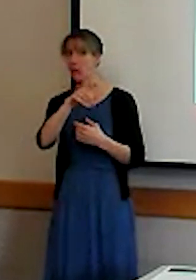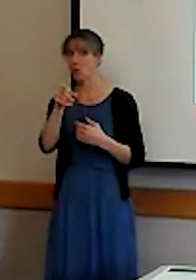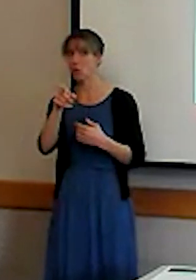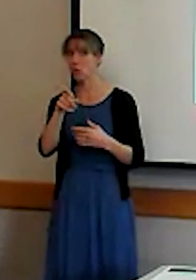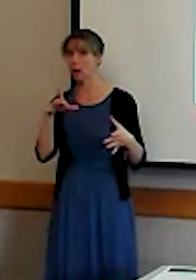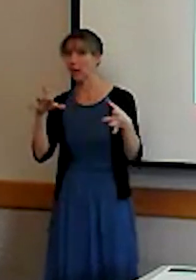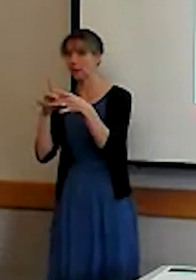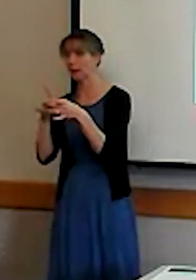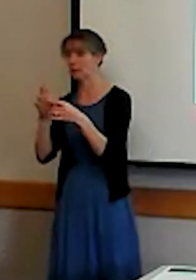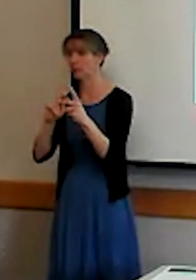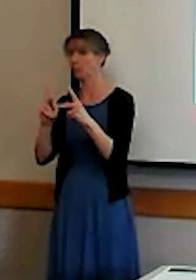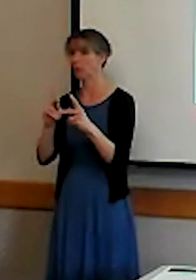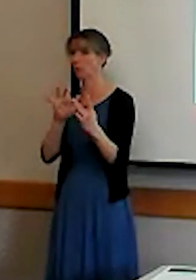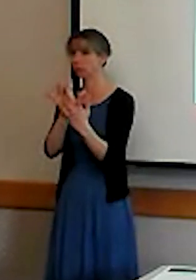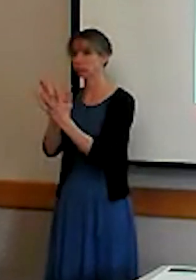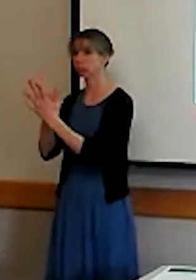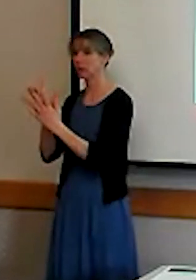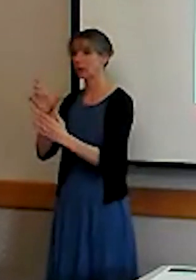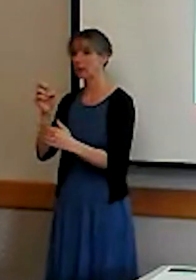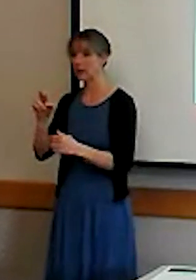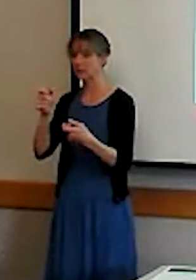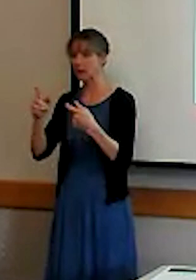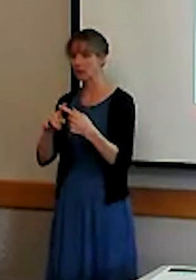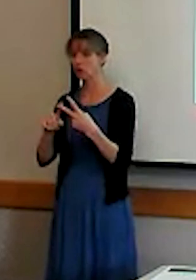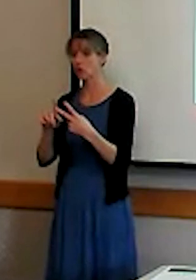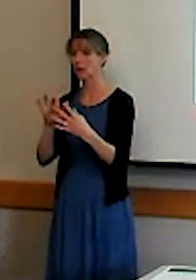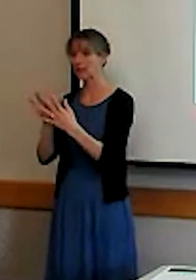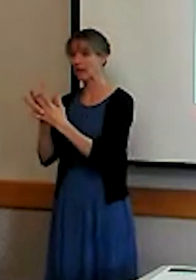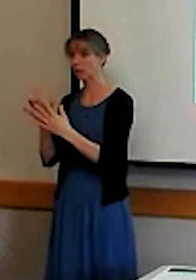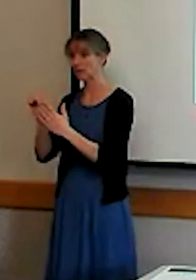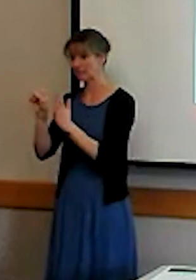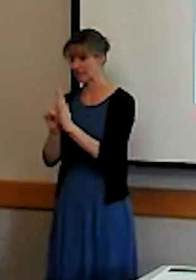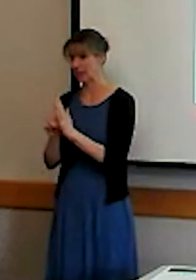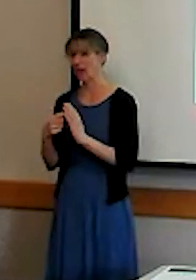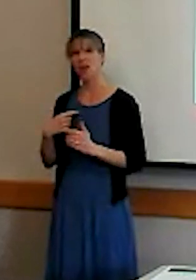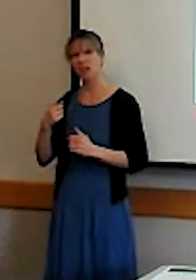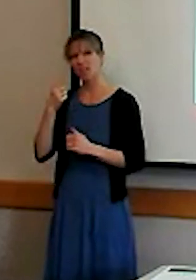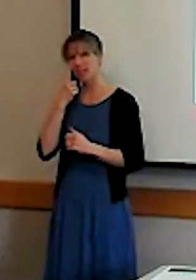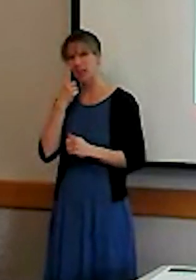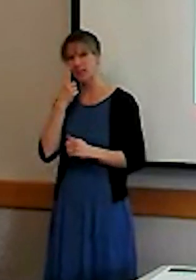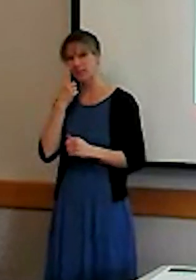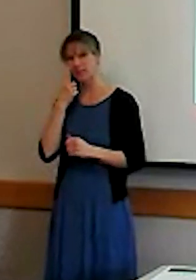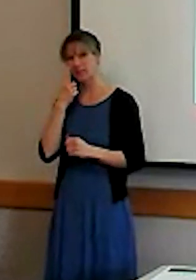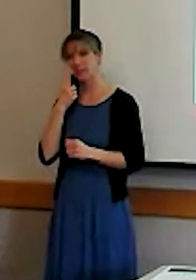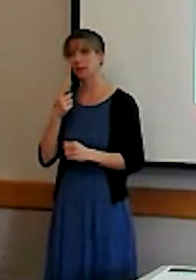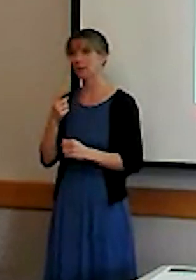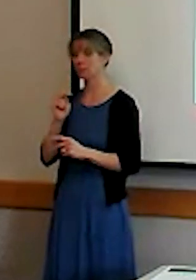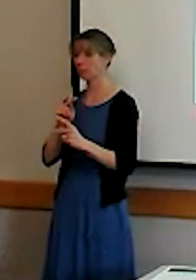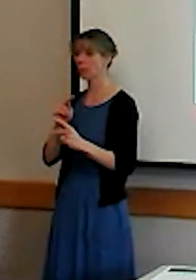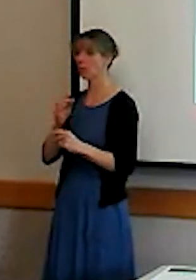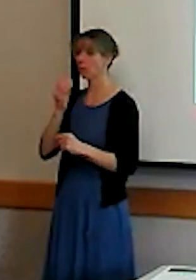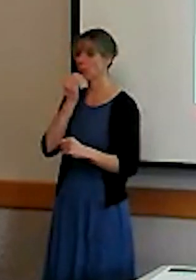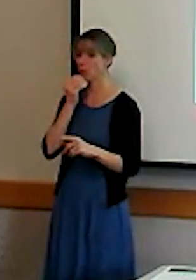you're connecting with folks, connecting with case managers, connecting with the state, I think there's a lot of interest in the food